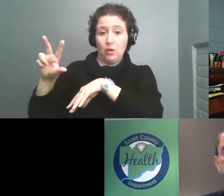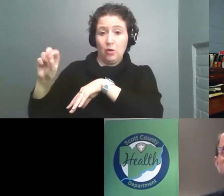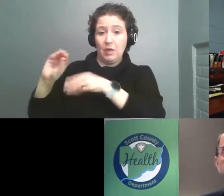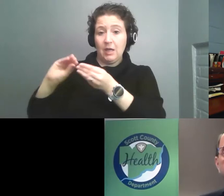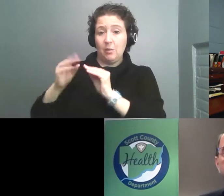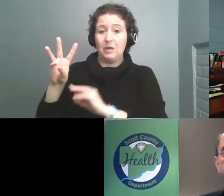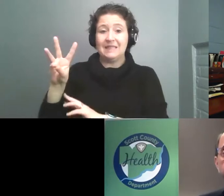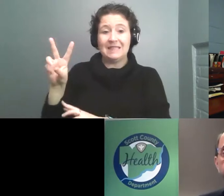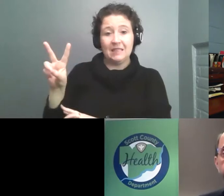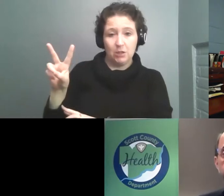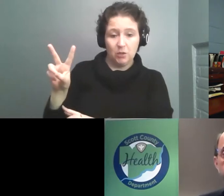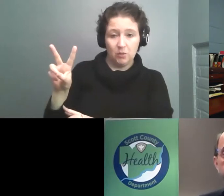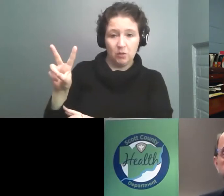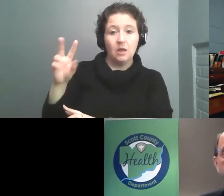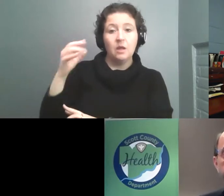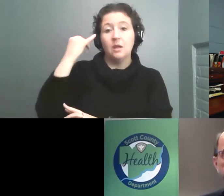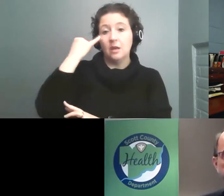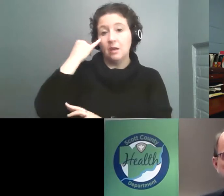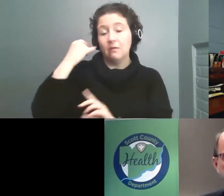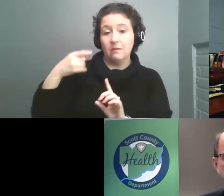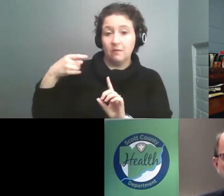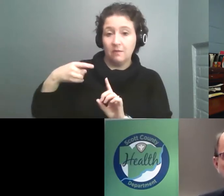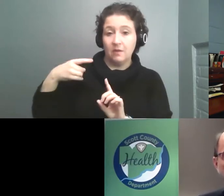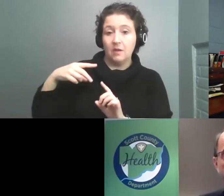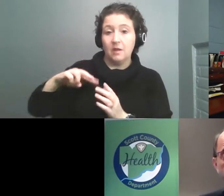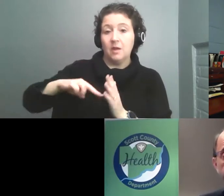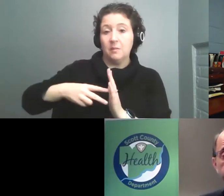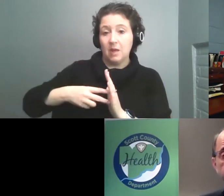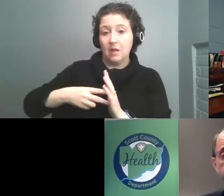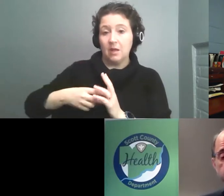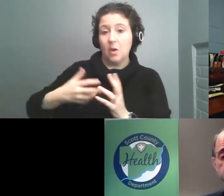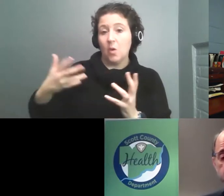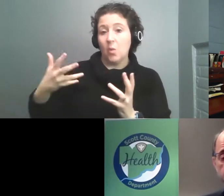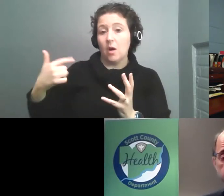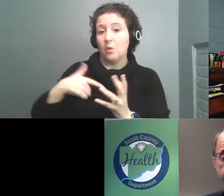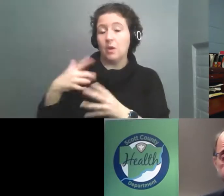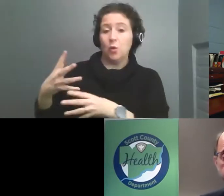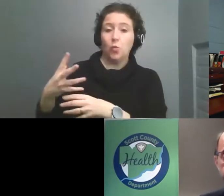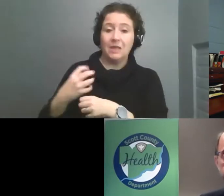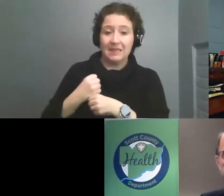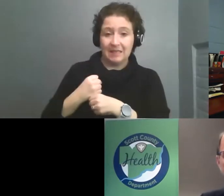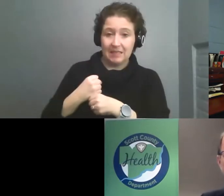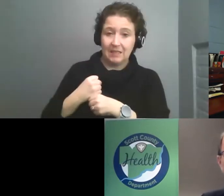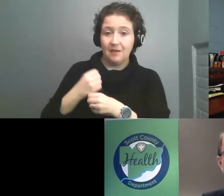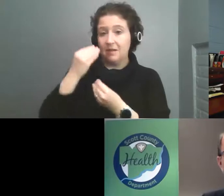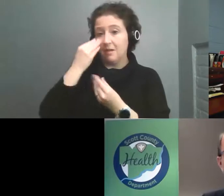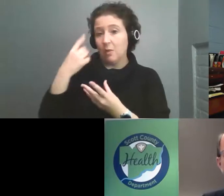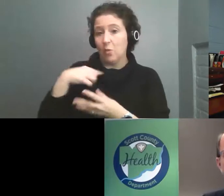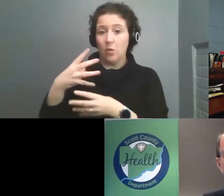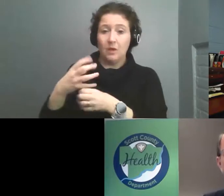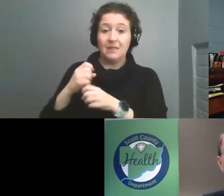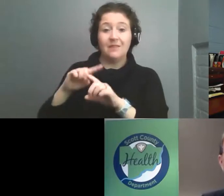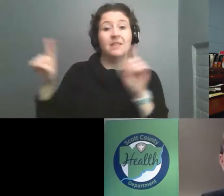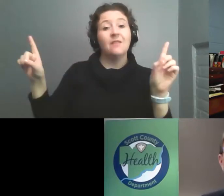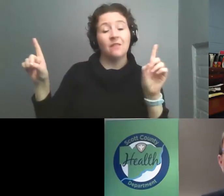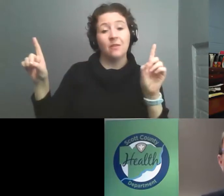62. If you were talking about what we received, the information that we receive is different